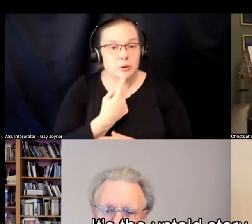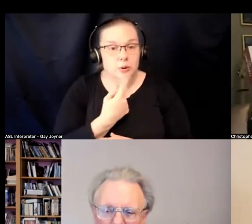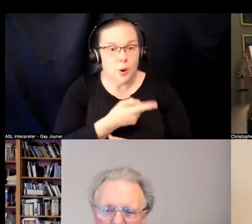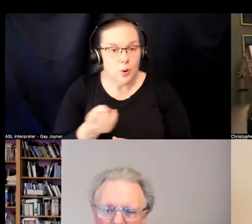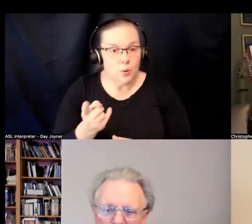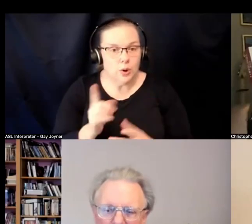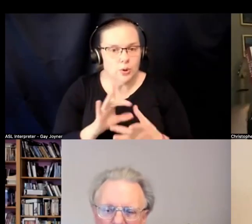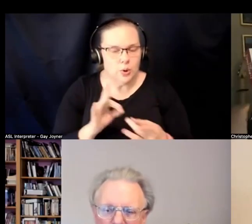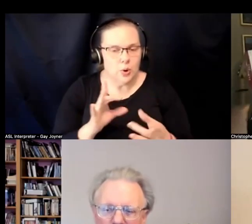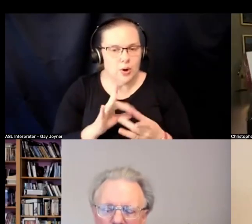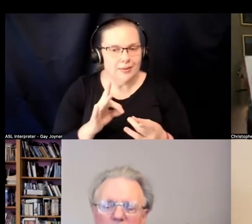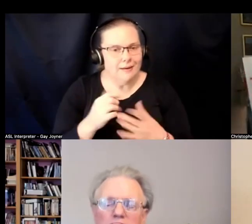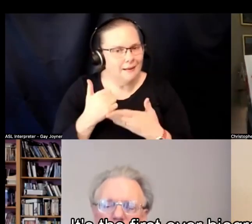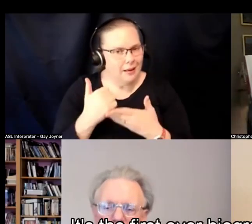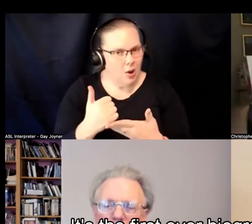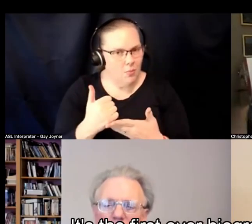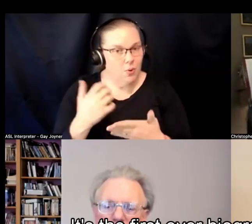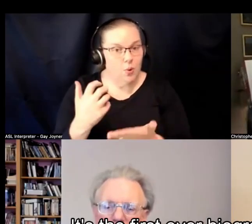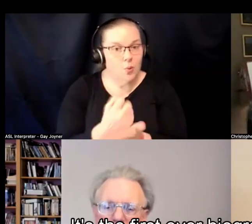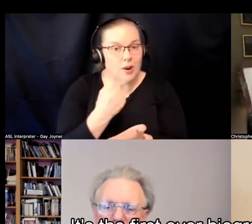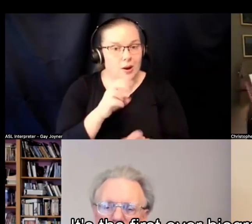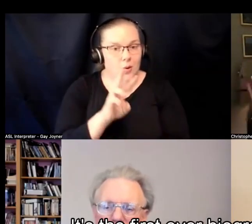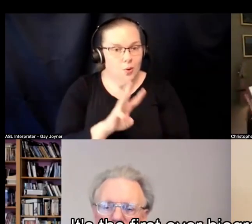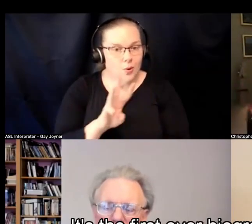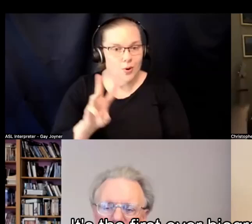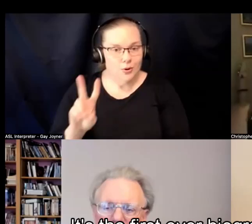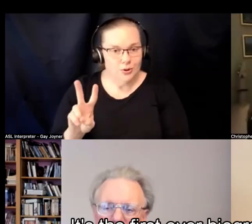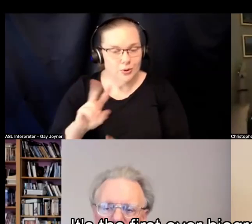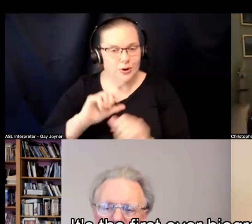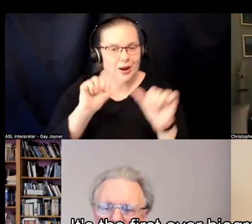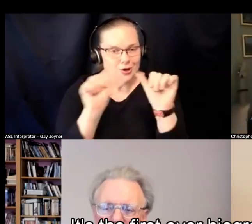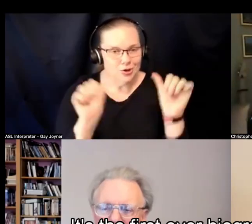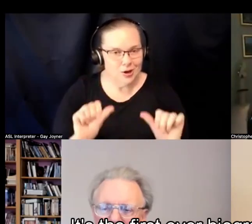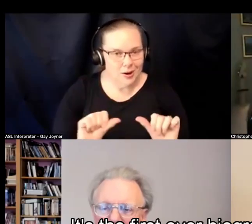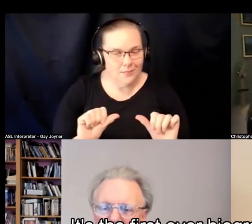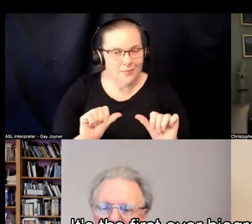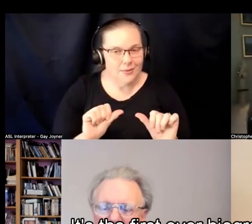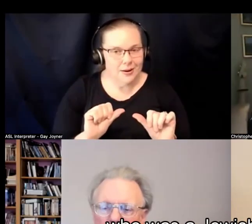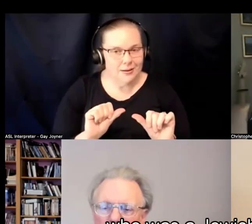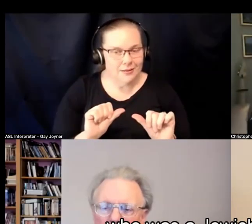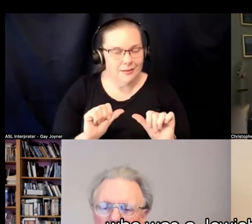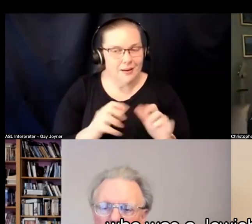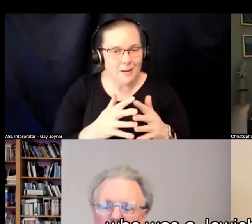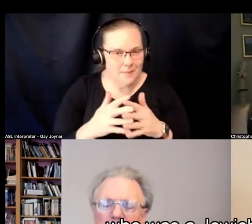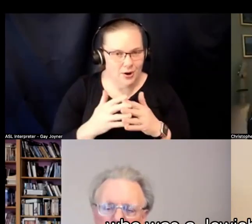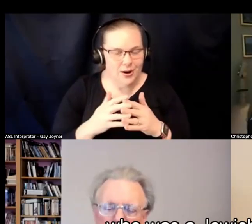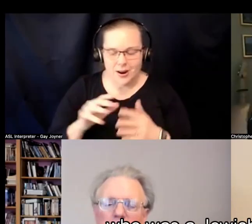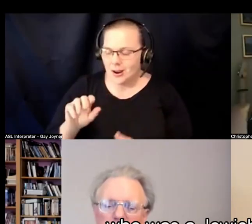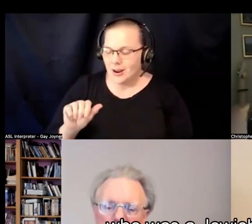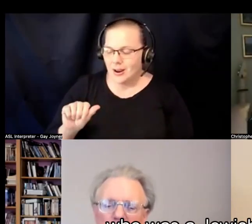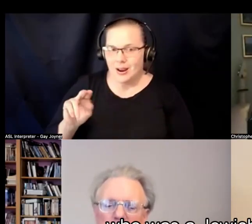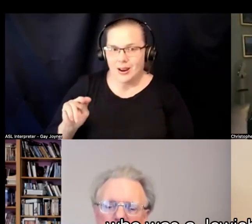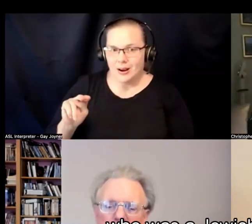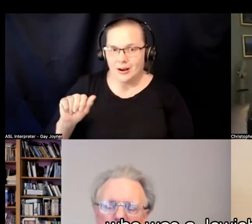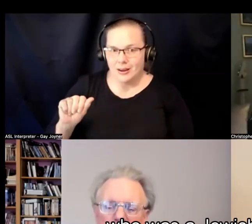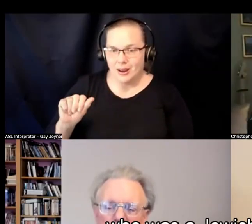helped win World War II and shape modern America. It's the first ever biography of a woman named Anna Rosenberg, who was a